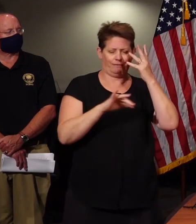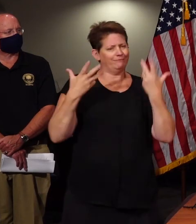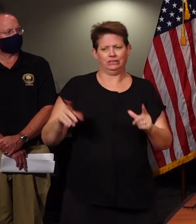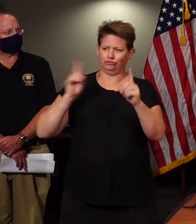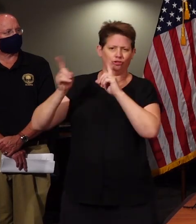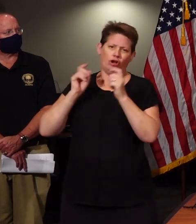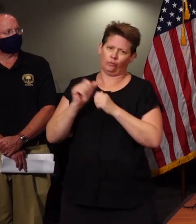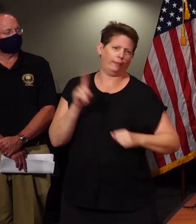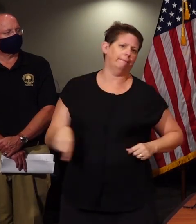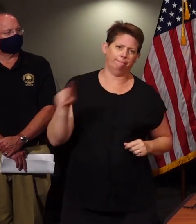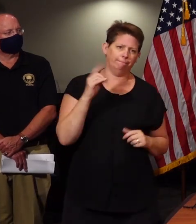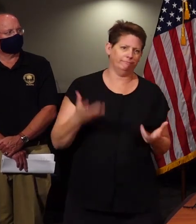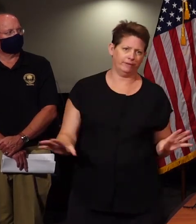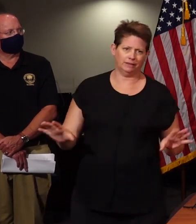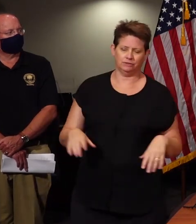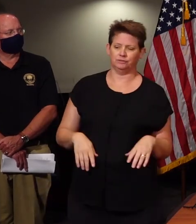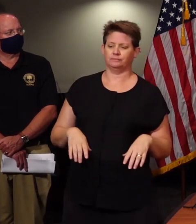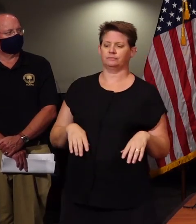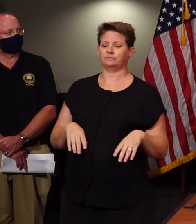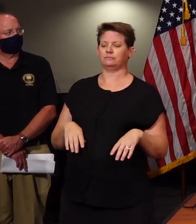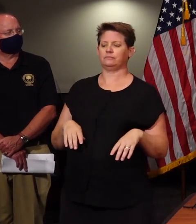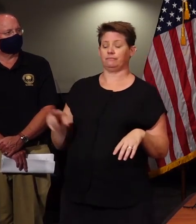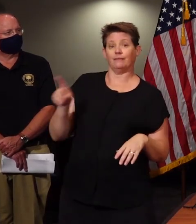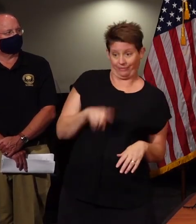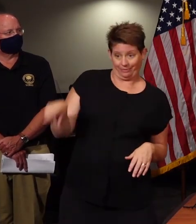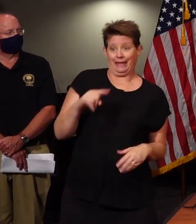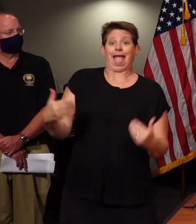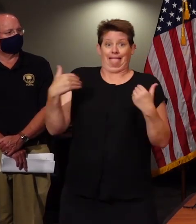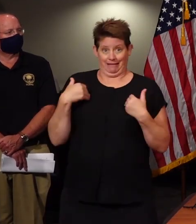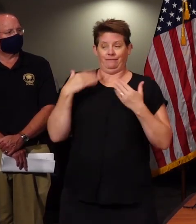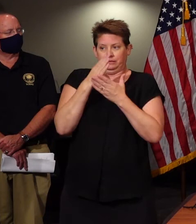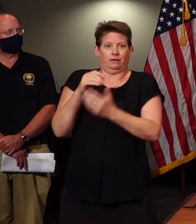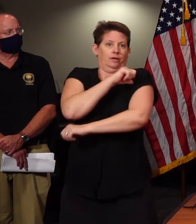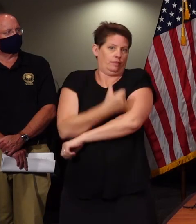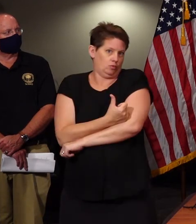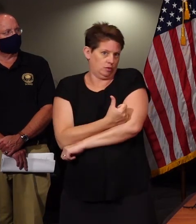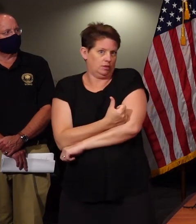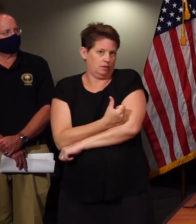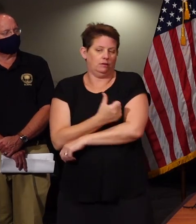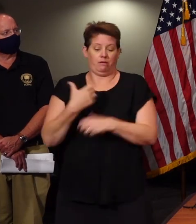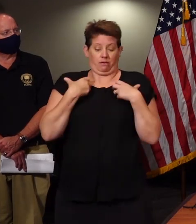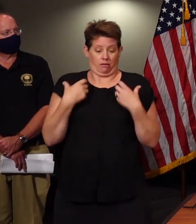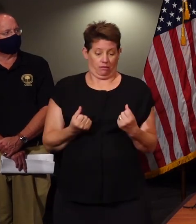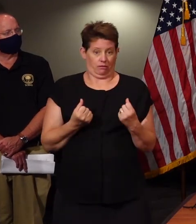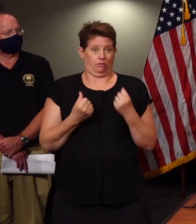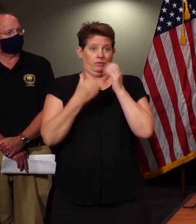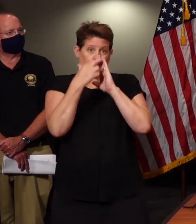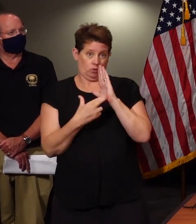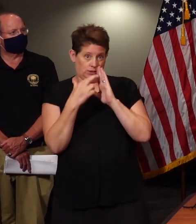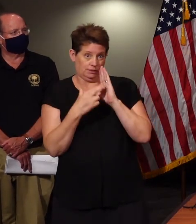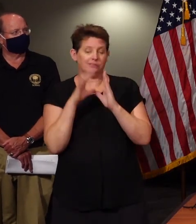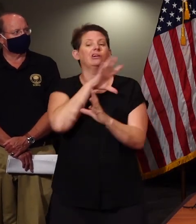They have, on the home rule, they have authority to do certain things. Health ordinances are within